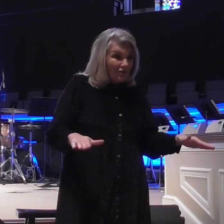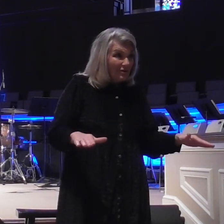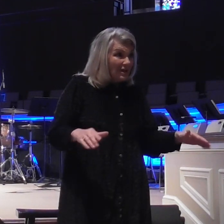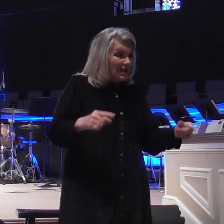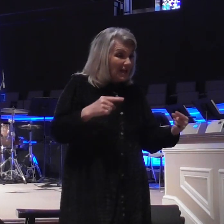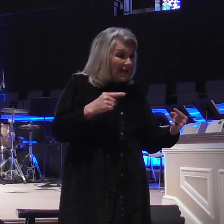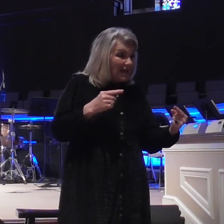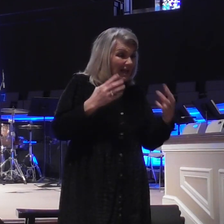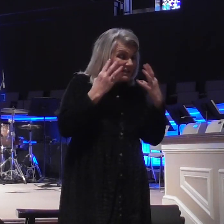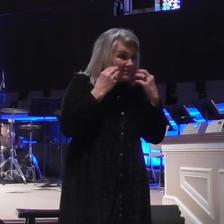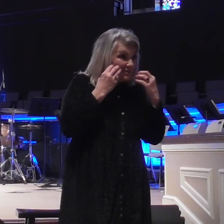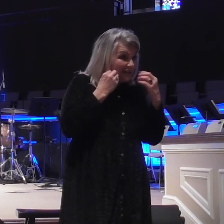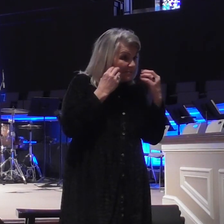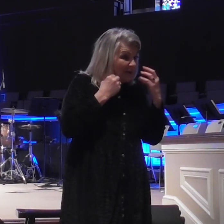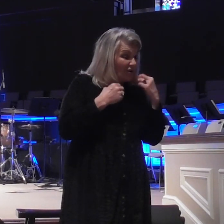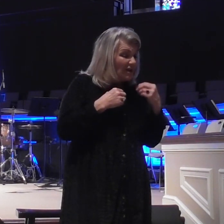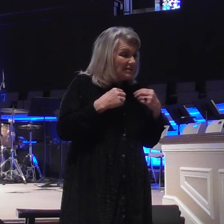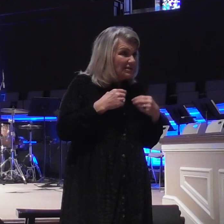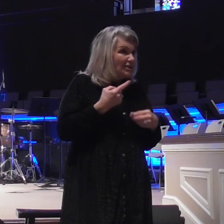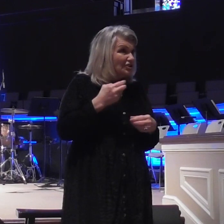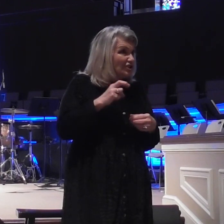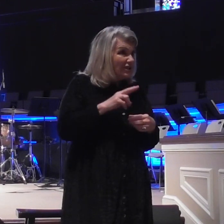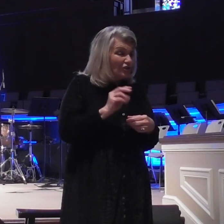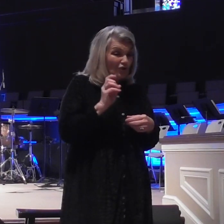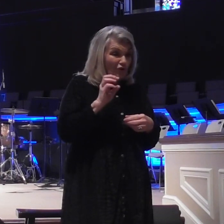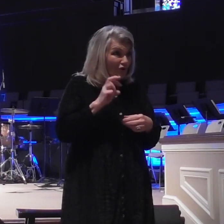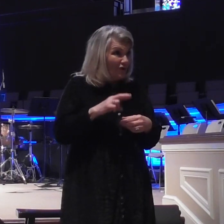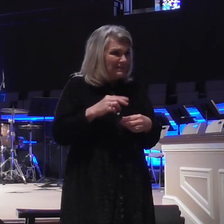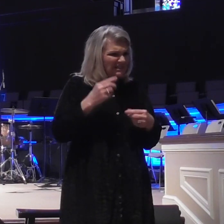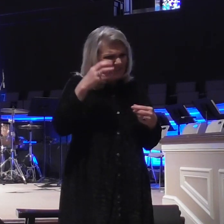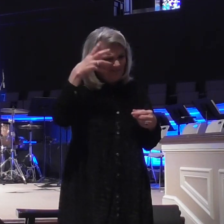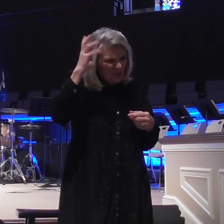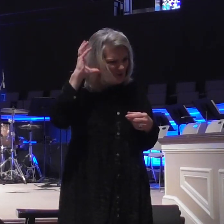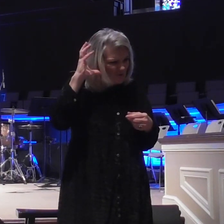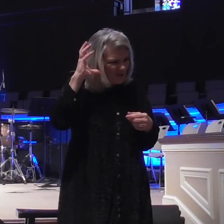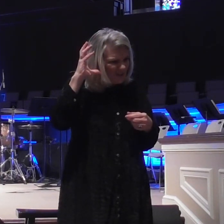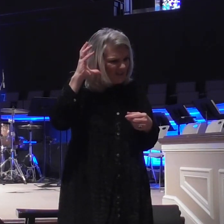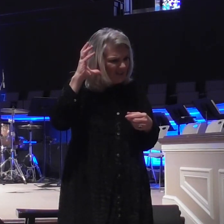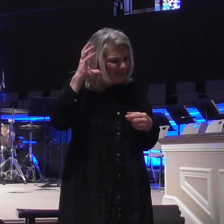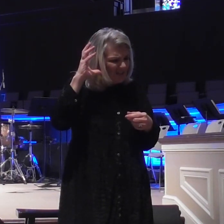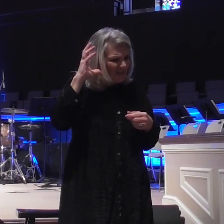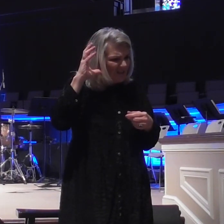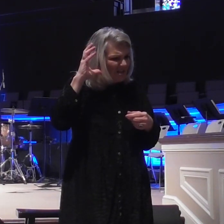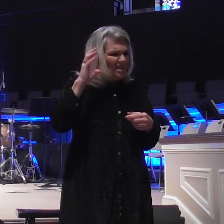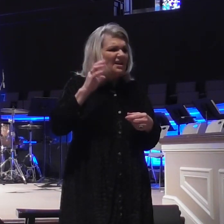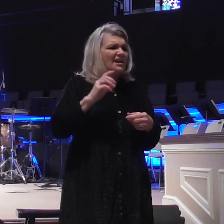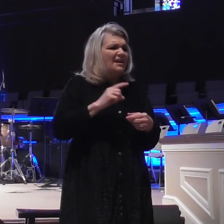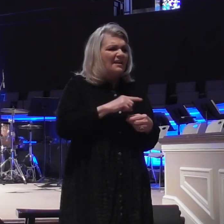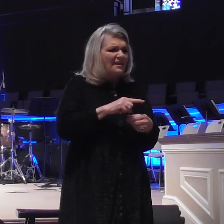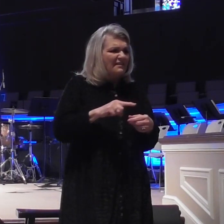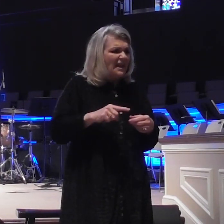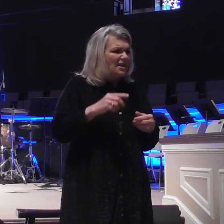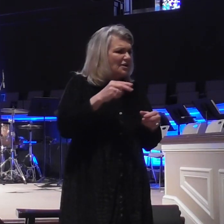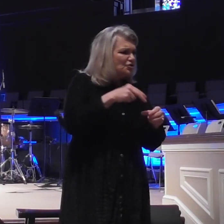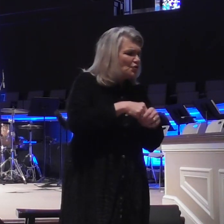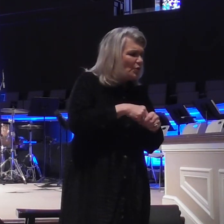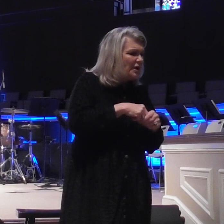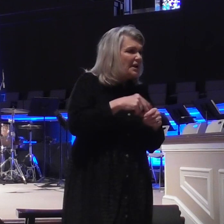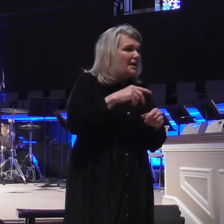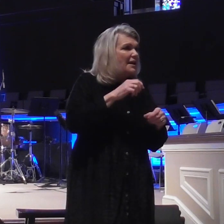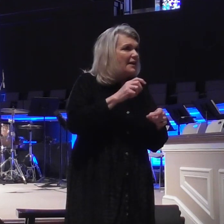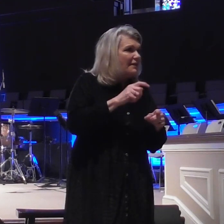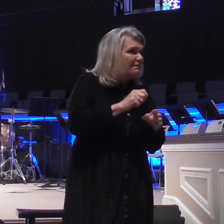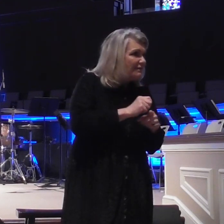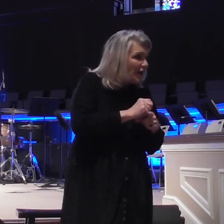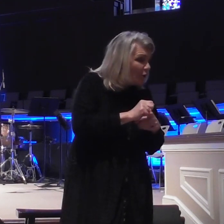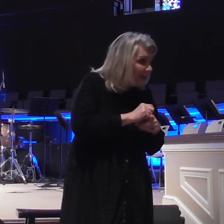dysphoria. You want your third grader doing that? It's wrong. It's wrong for the kids. It's wrong for the kid who's